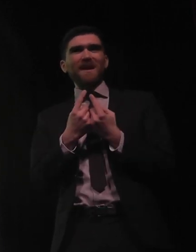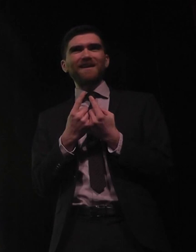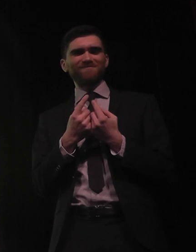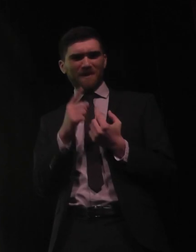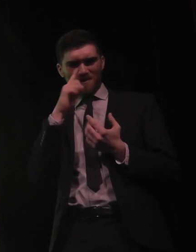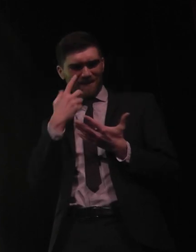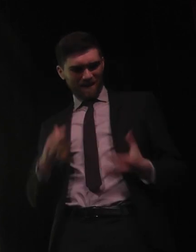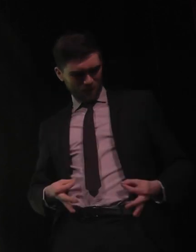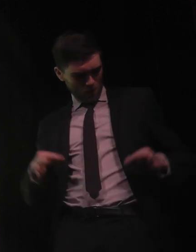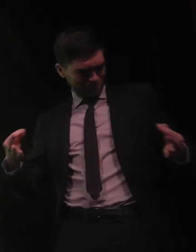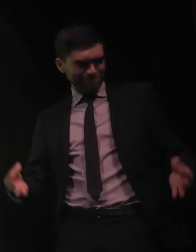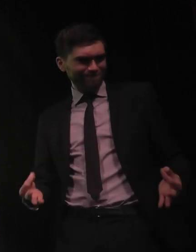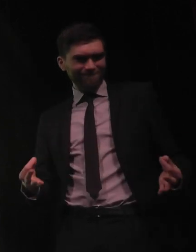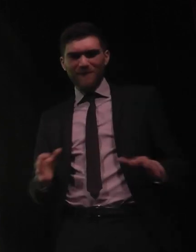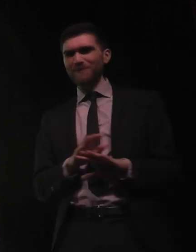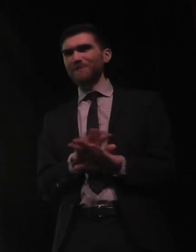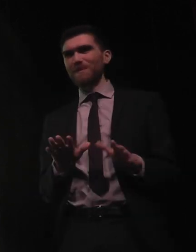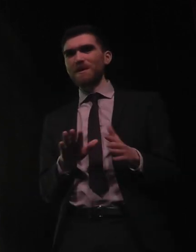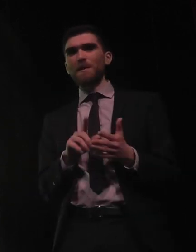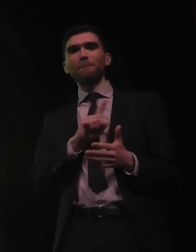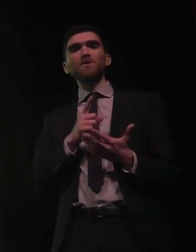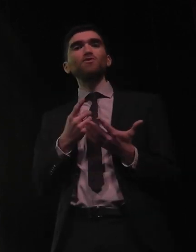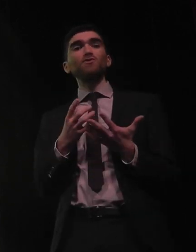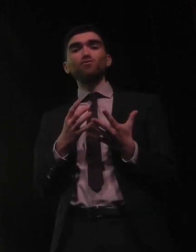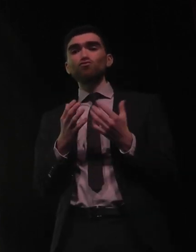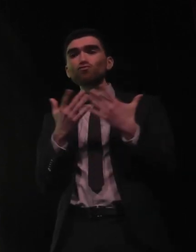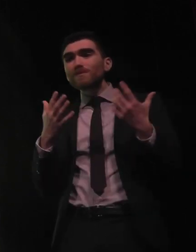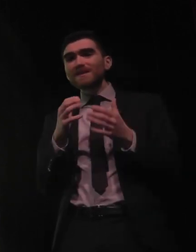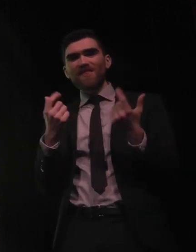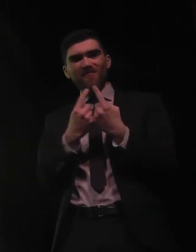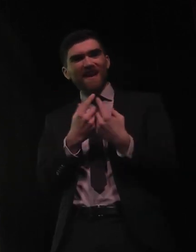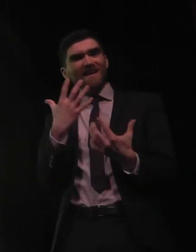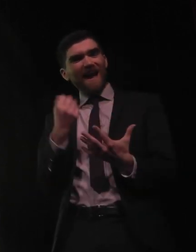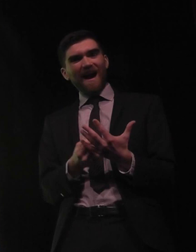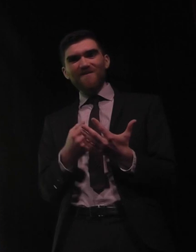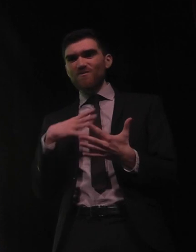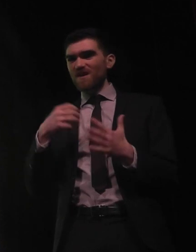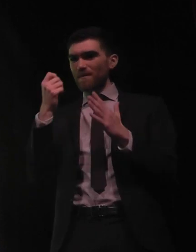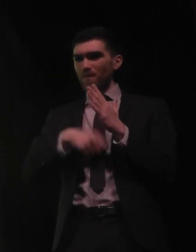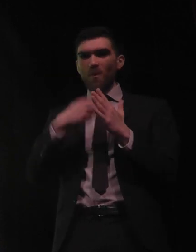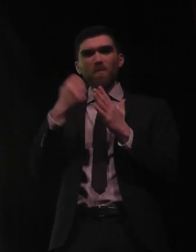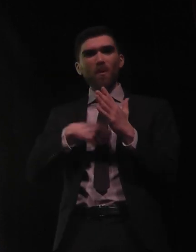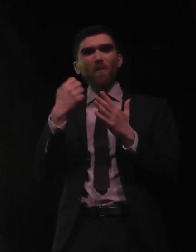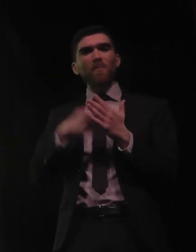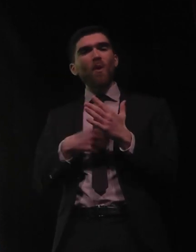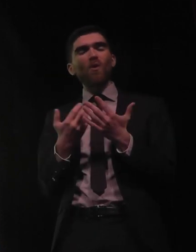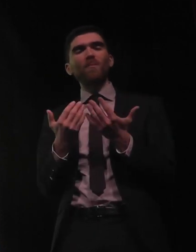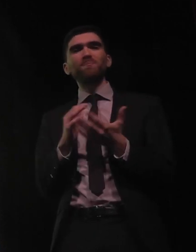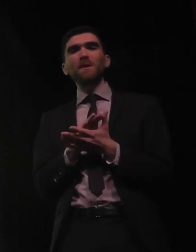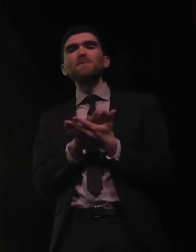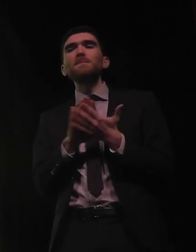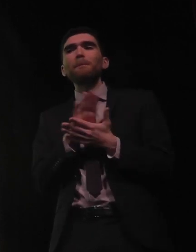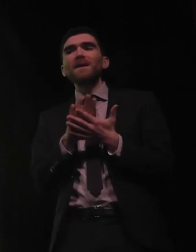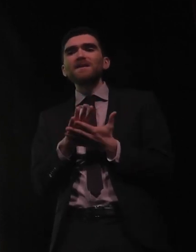That can't be because you don't have more stuff. It is because you've generated increasingly insatiable desires